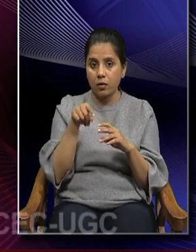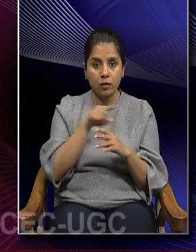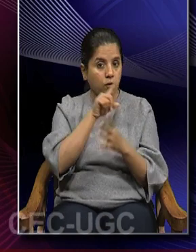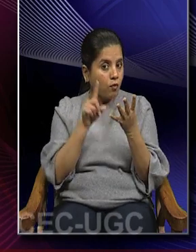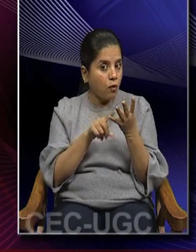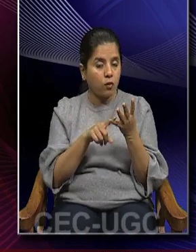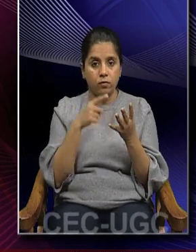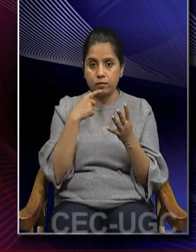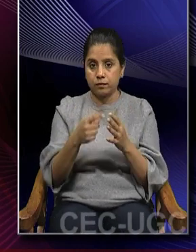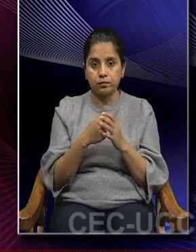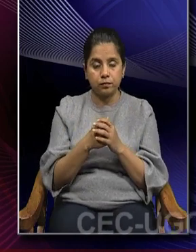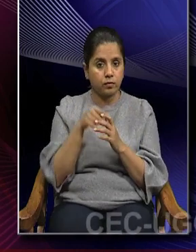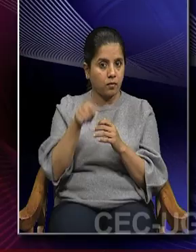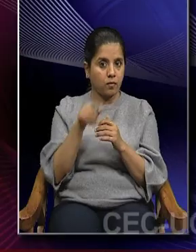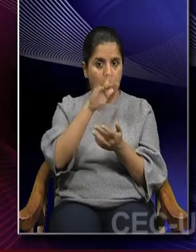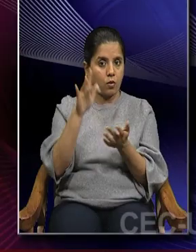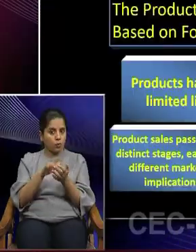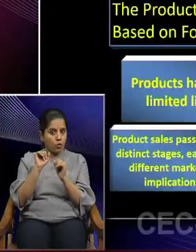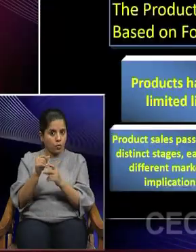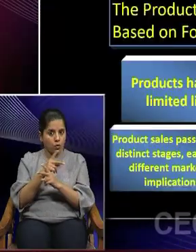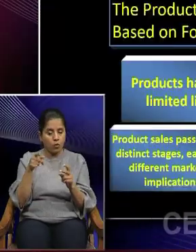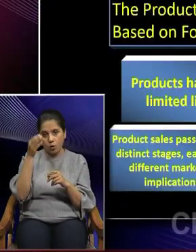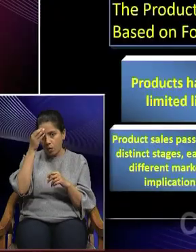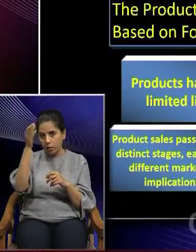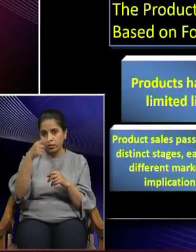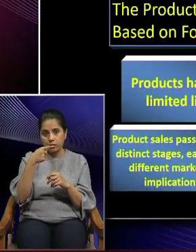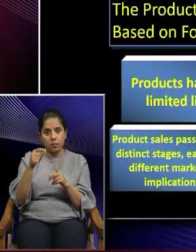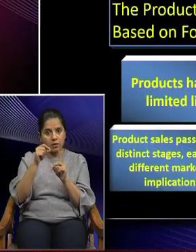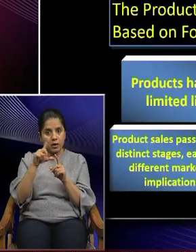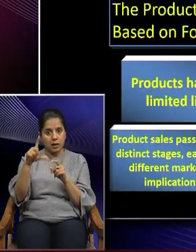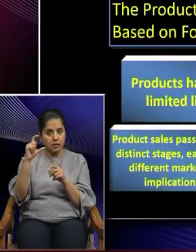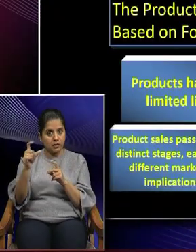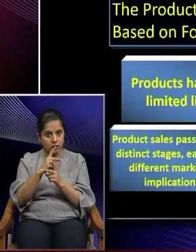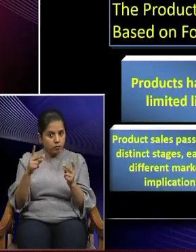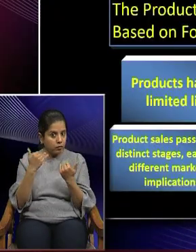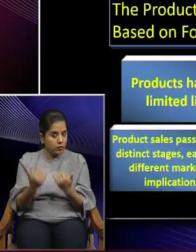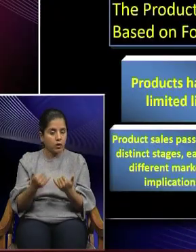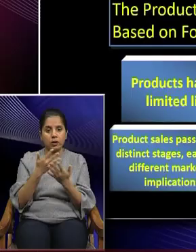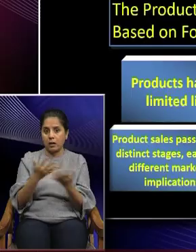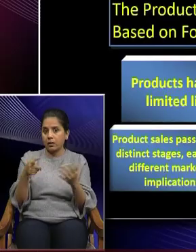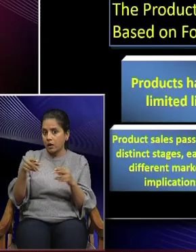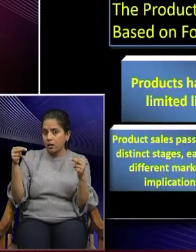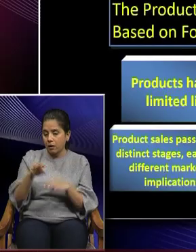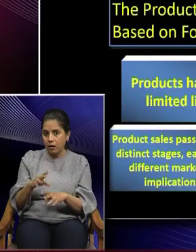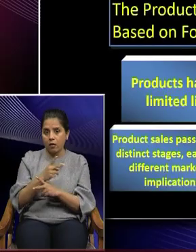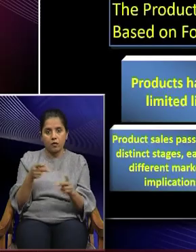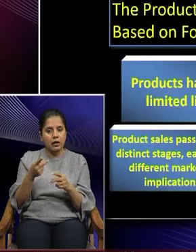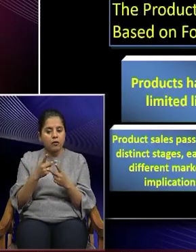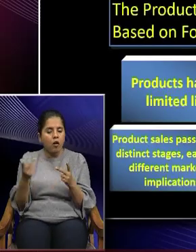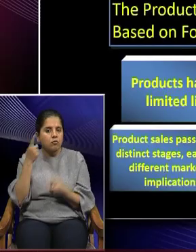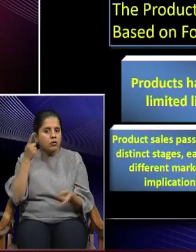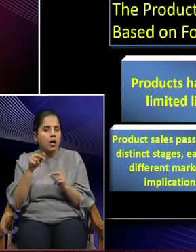fourth premise of the concept of PLC is that products require different